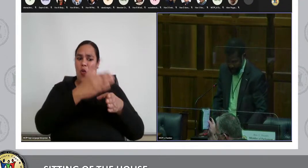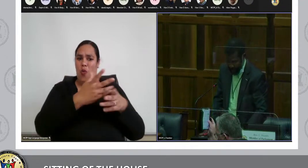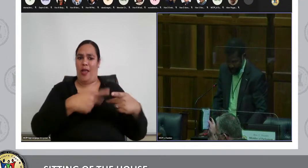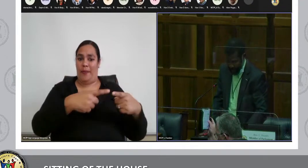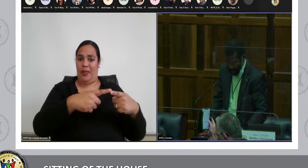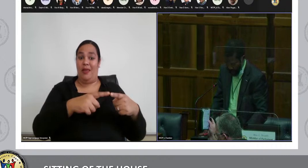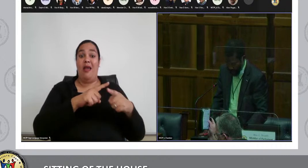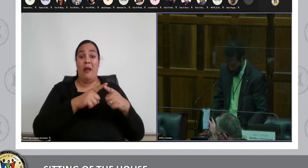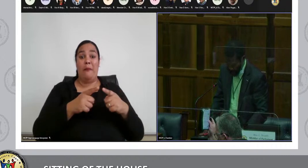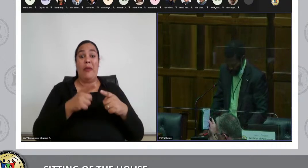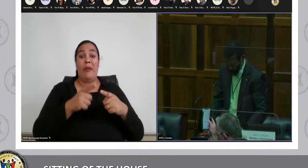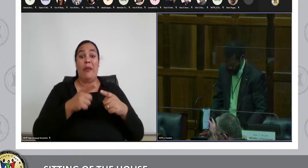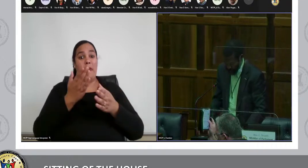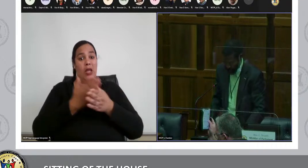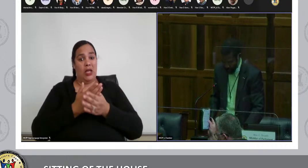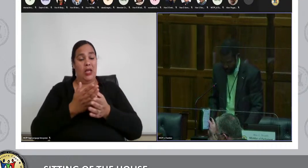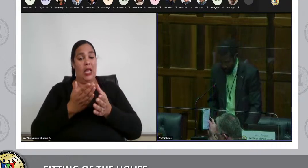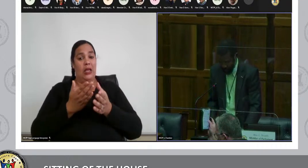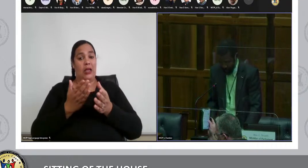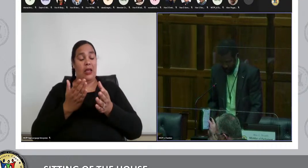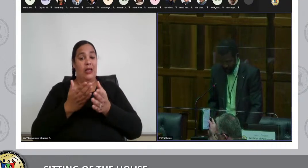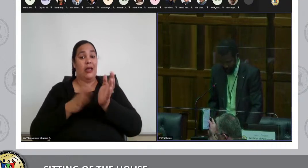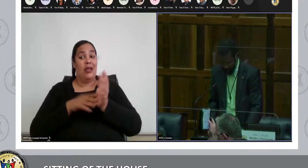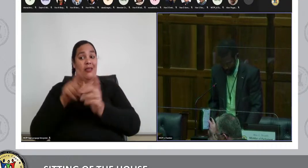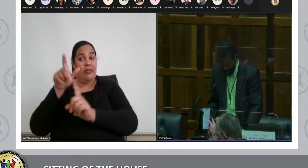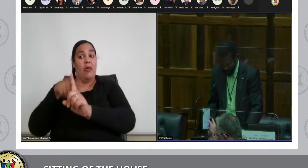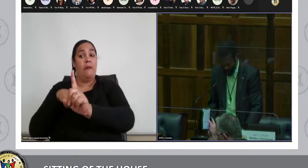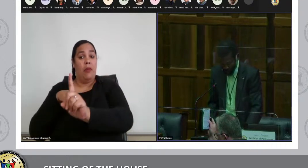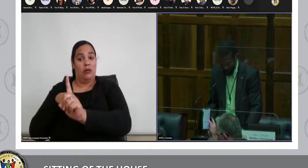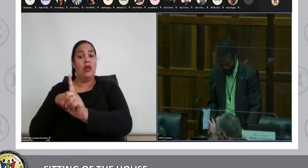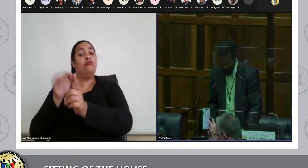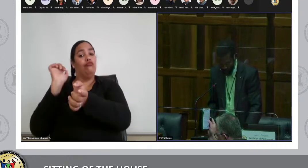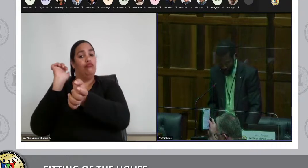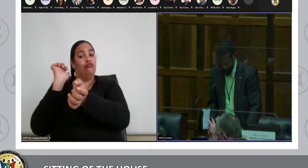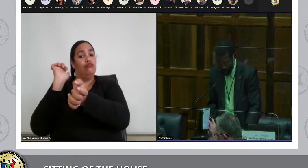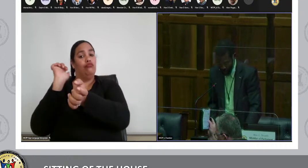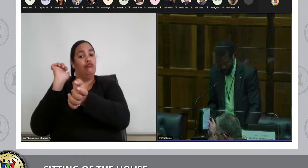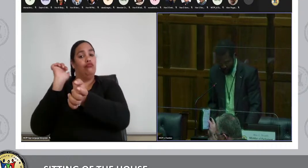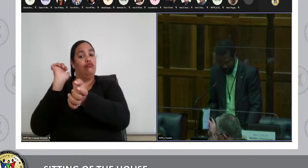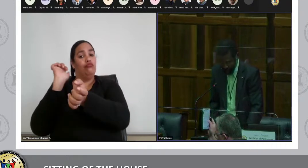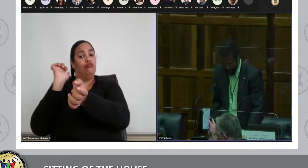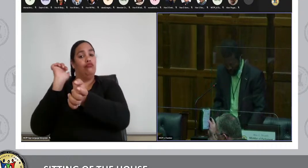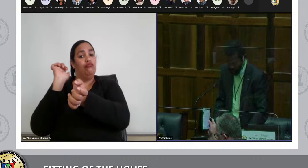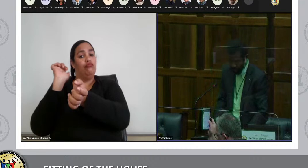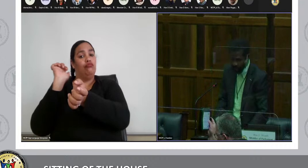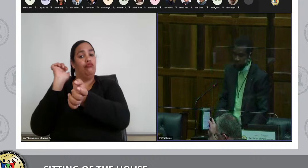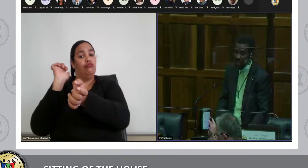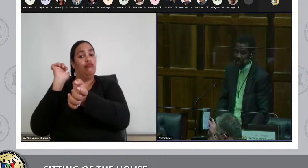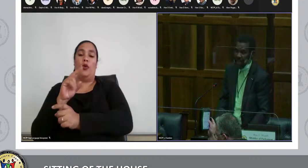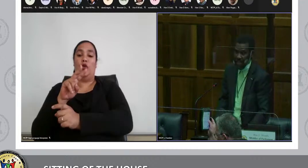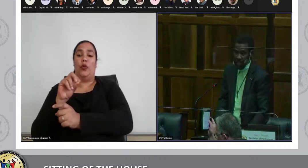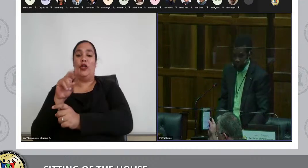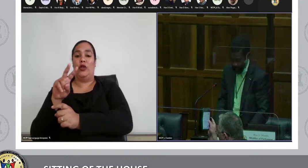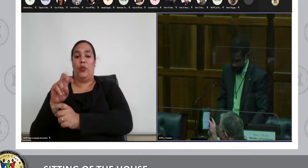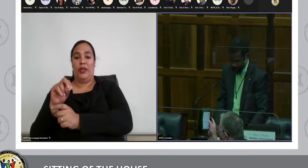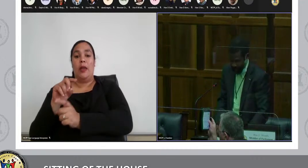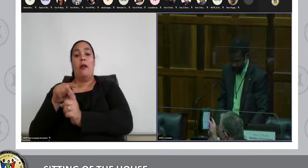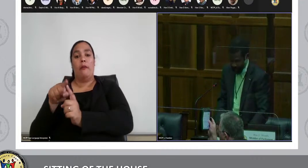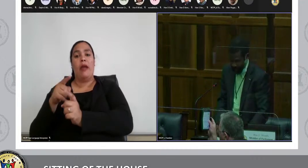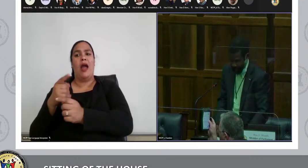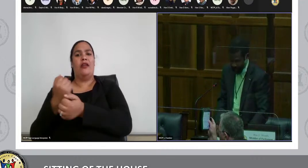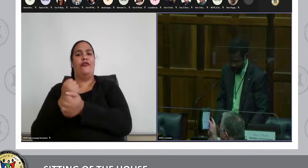criminal case was opened against Mr. Farrell Payne, and he was arrested on 12 October 2020 and released on 5,000 Rand